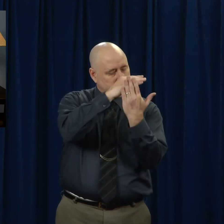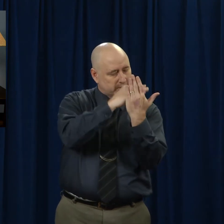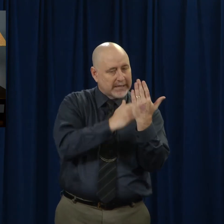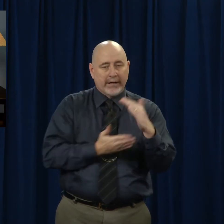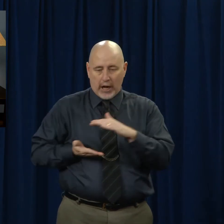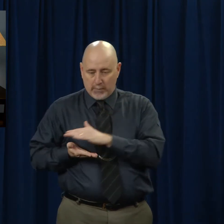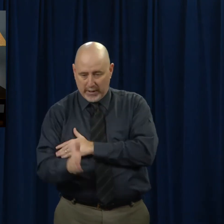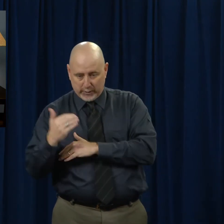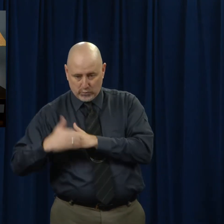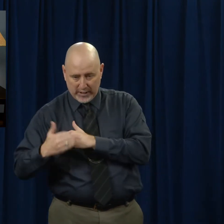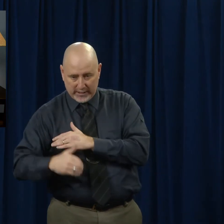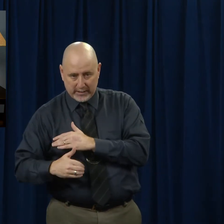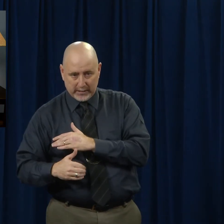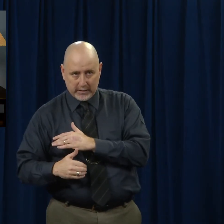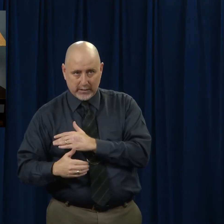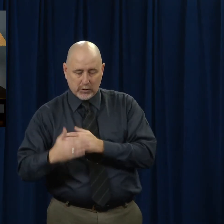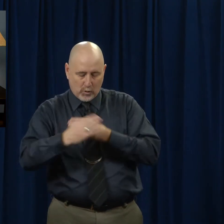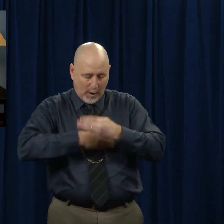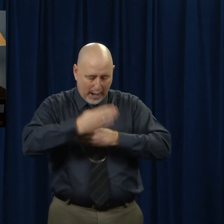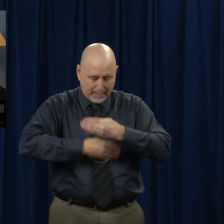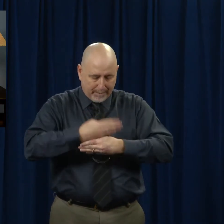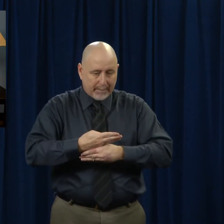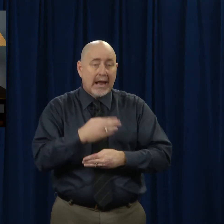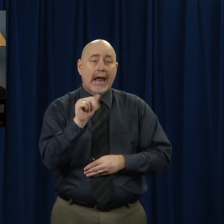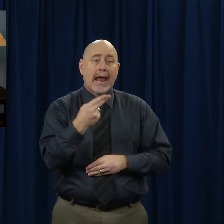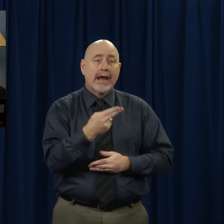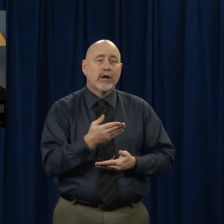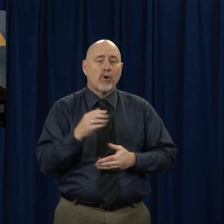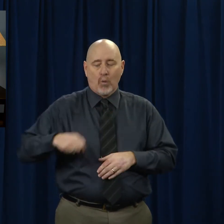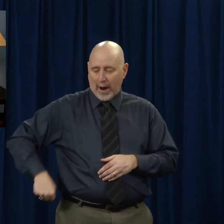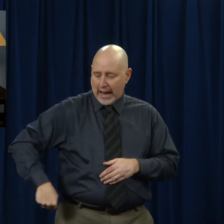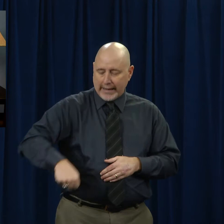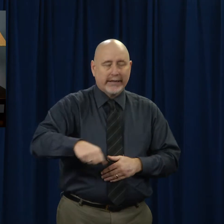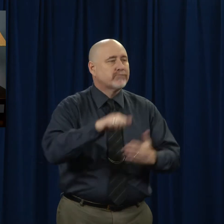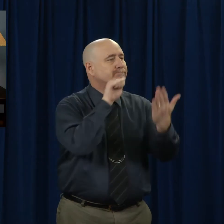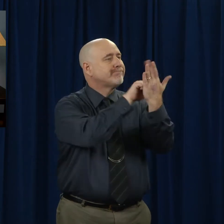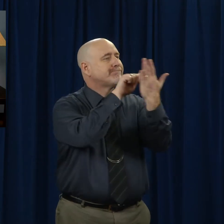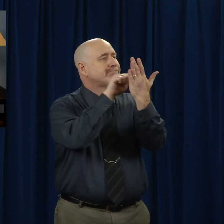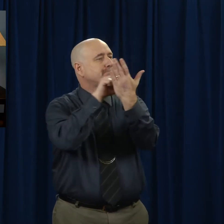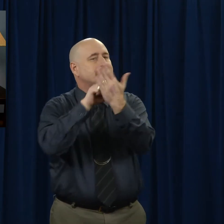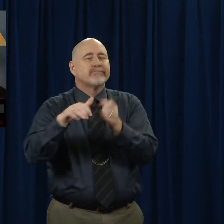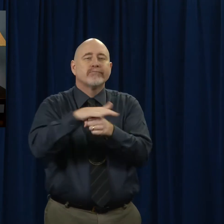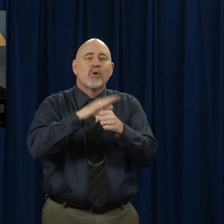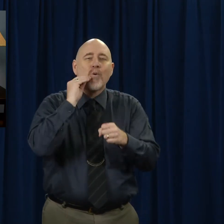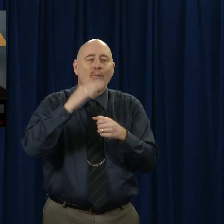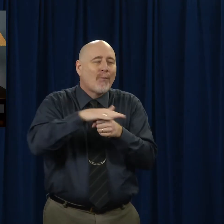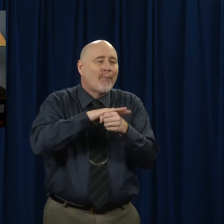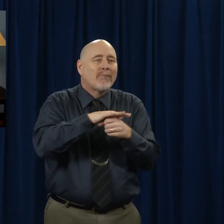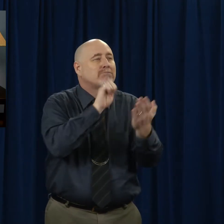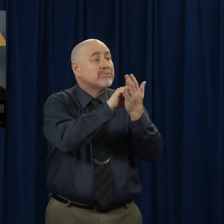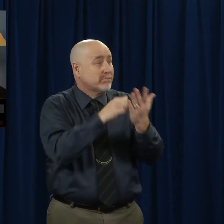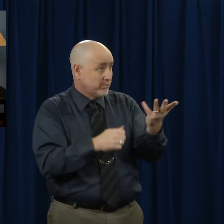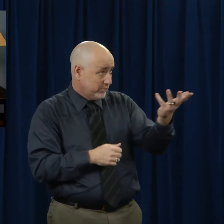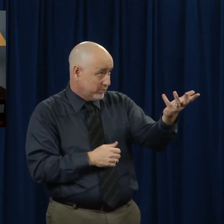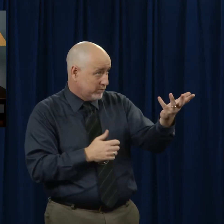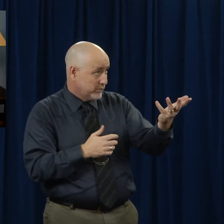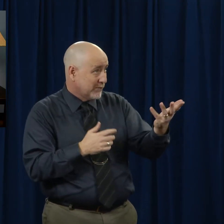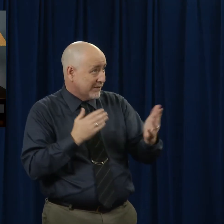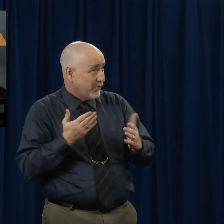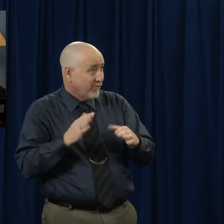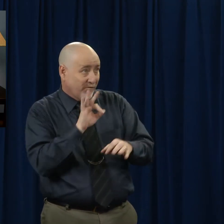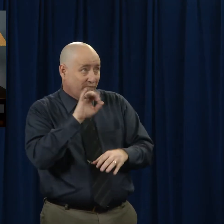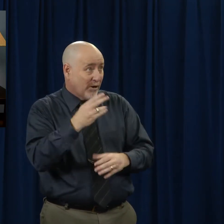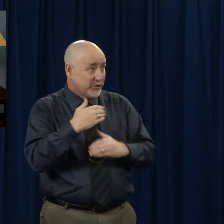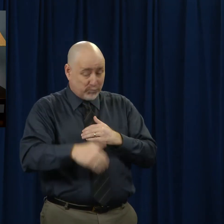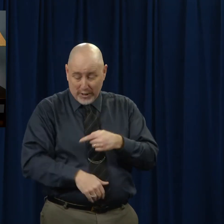they would bake bread, they would wrap it up, and then Hannah would take it in the wagon and go door to door in our little neighborhood and knock and say, "We just